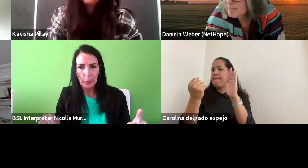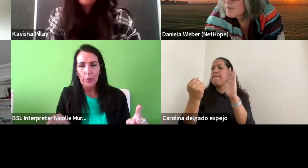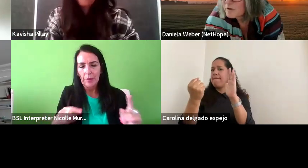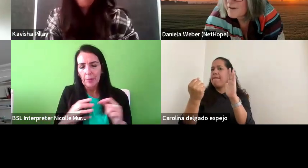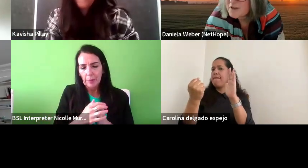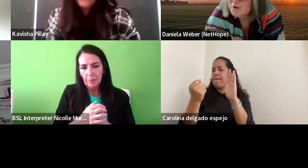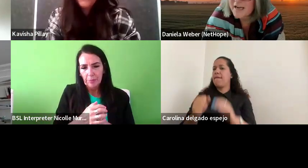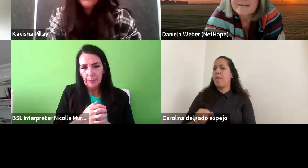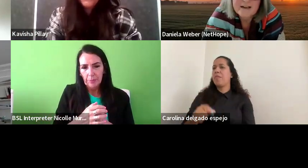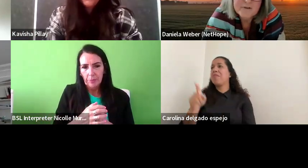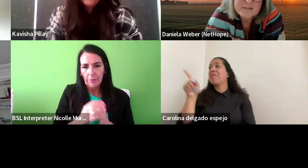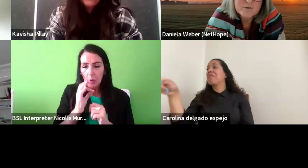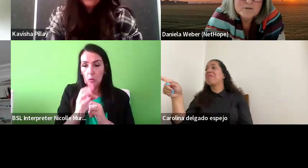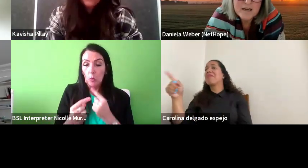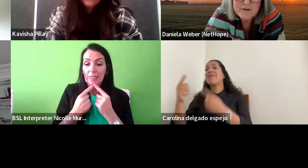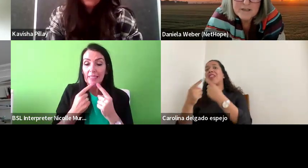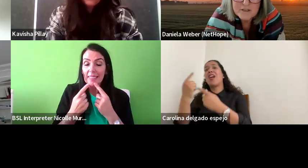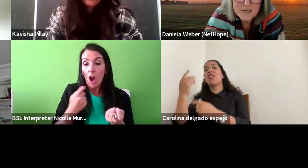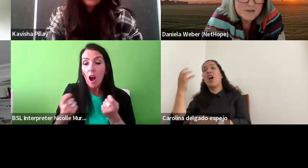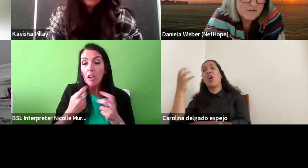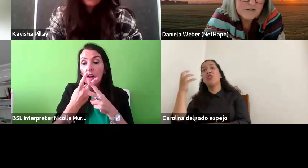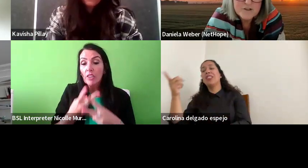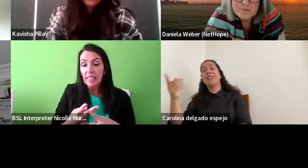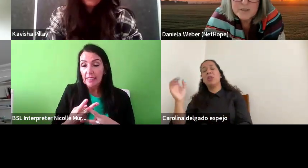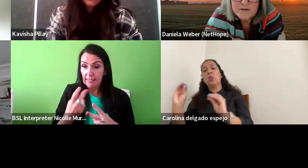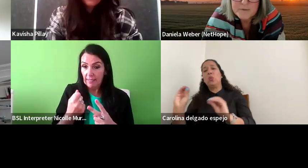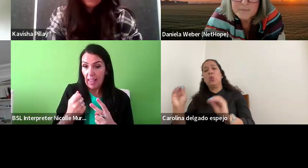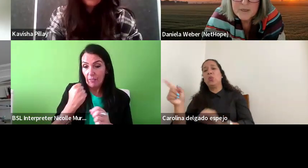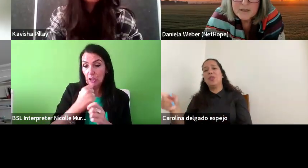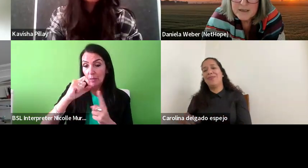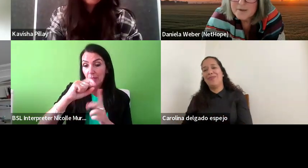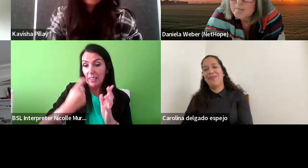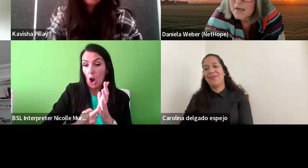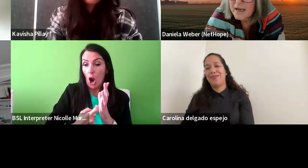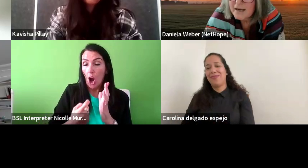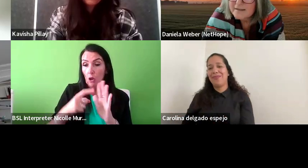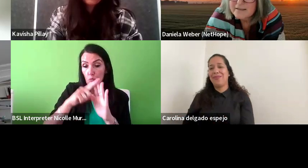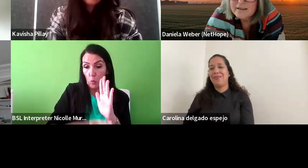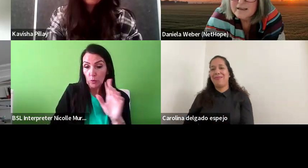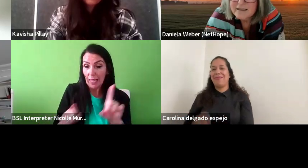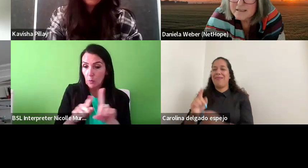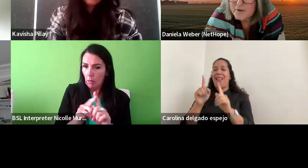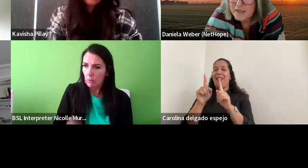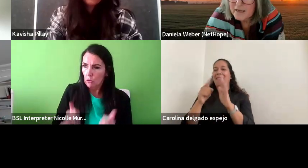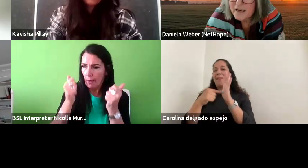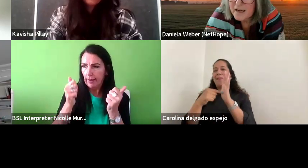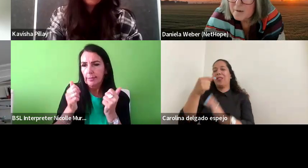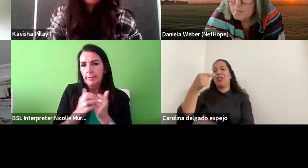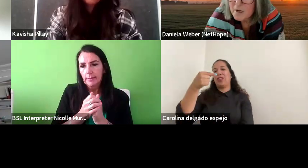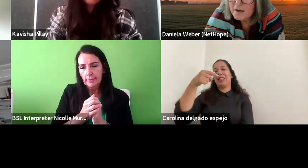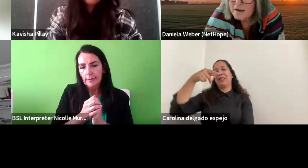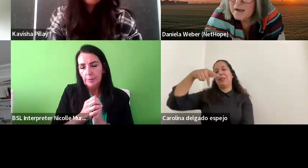also to the question on data governance, also having legislation like GDPR. And it is really